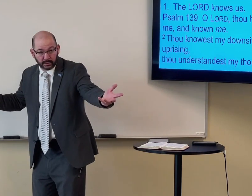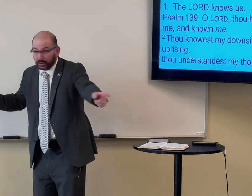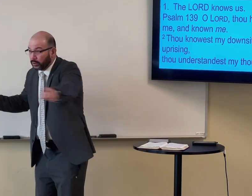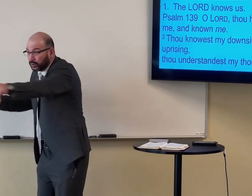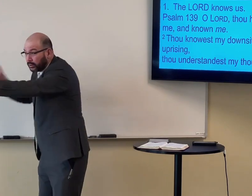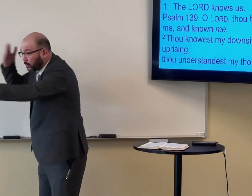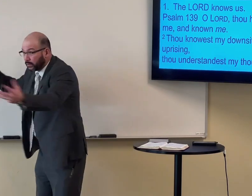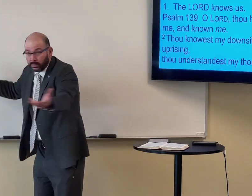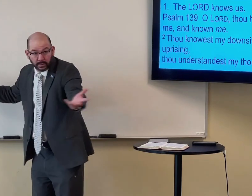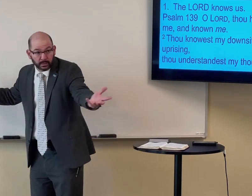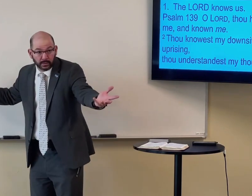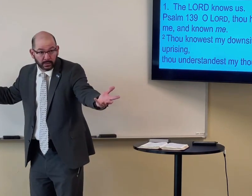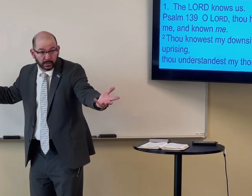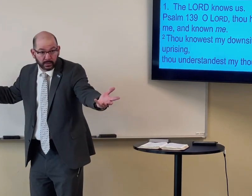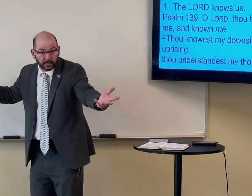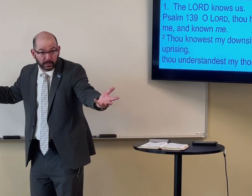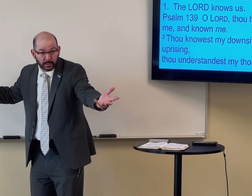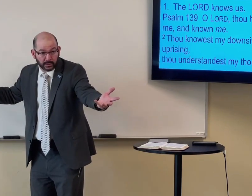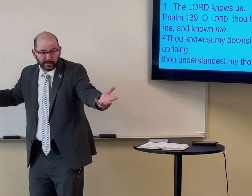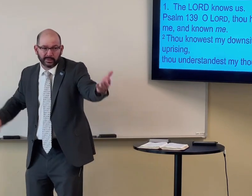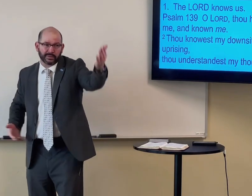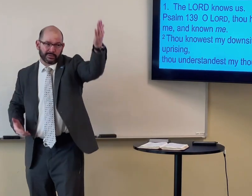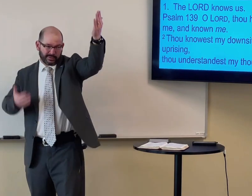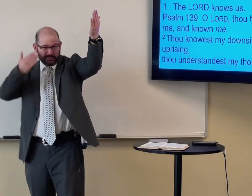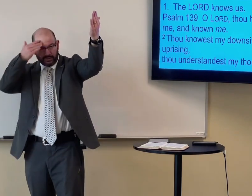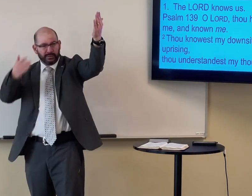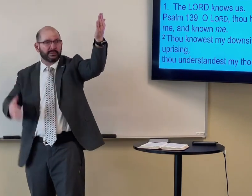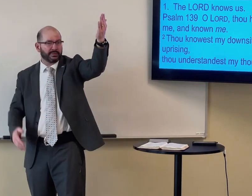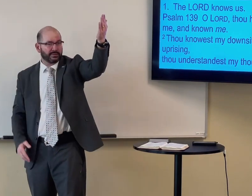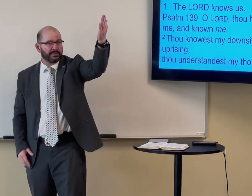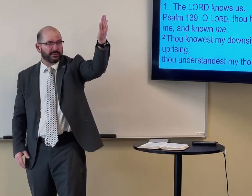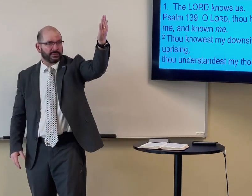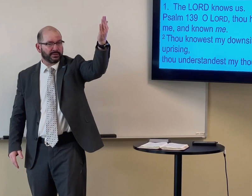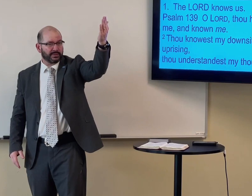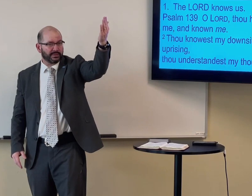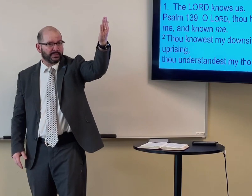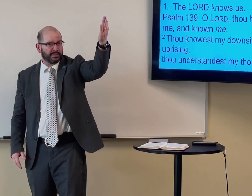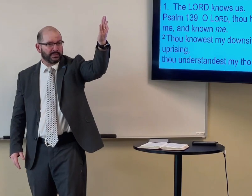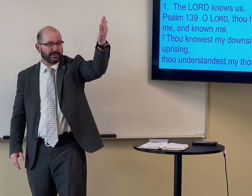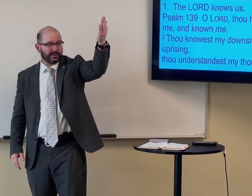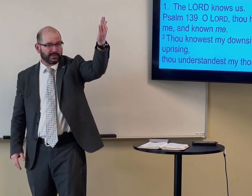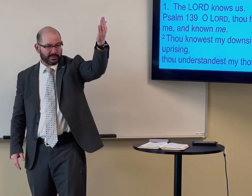and you guys don't know what I'm thinking, right? I'm having a thought, but God knows what I'm thinking.